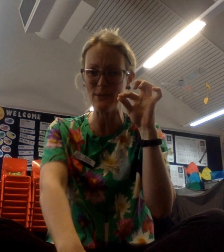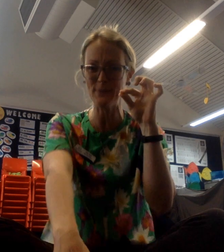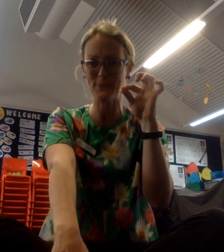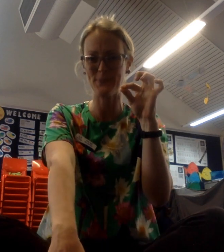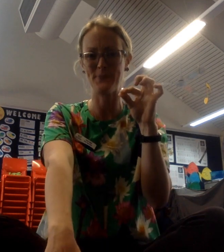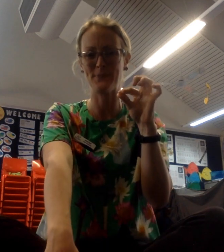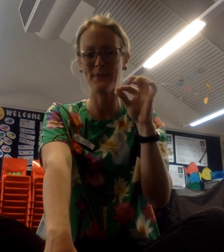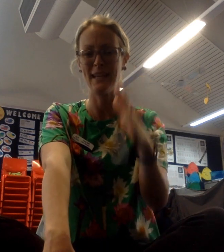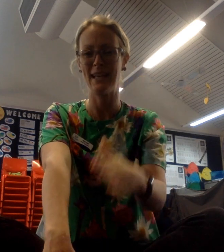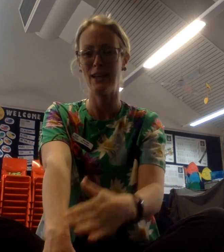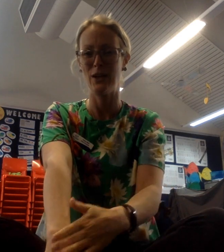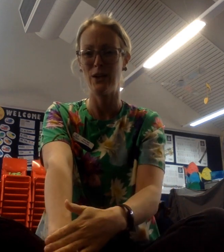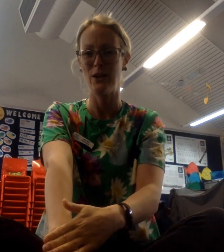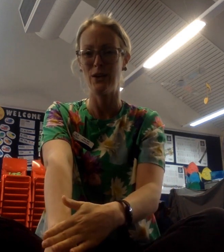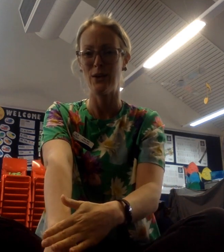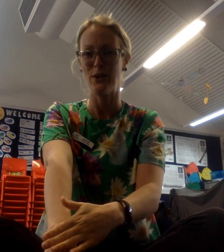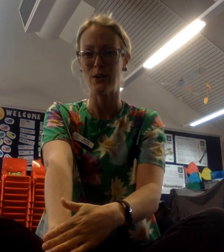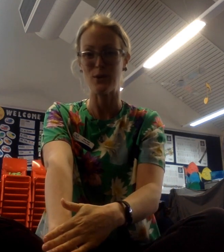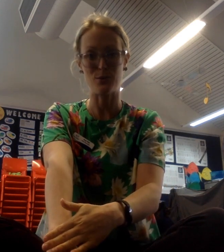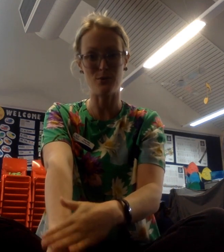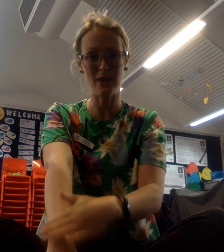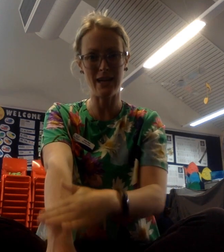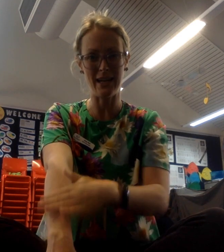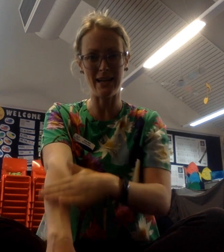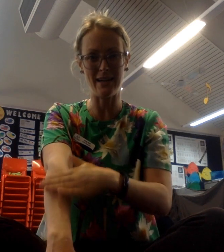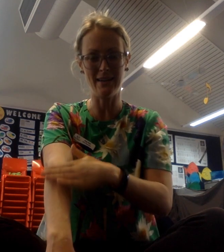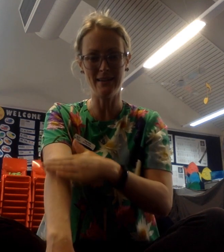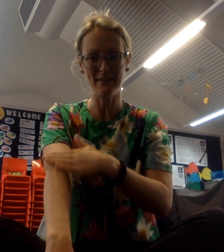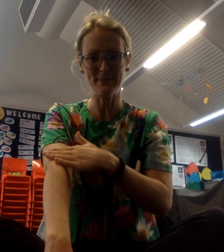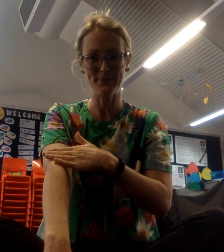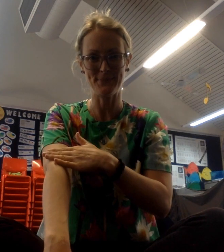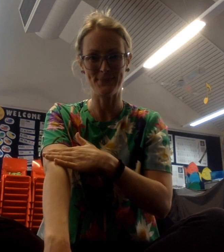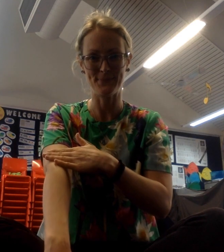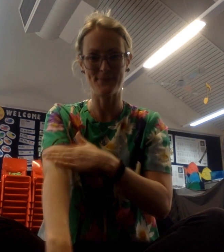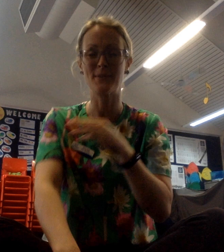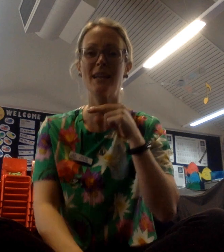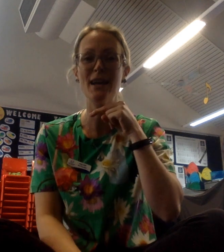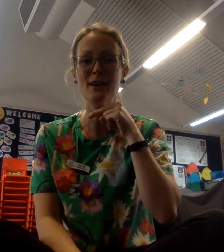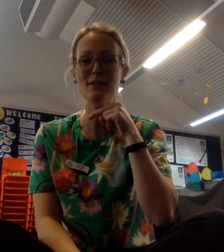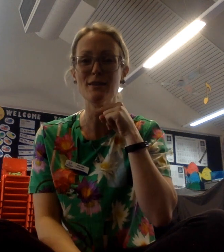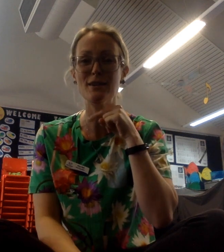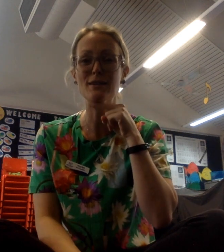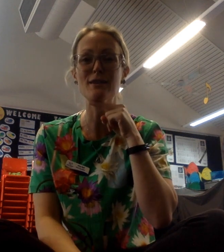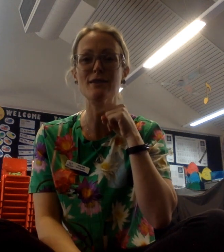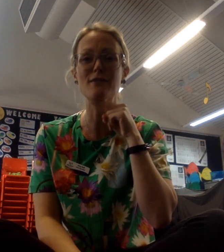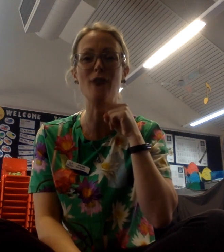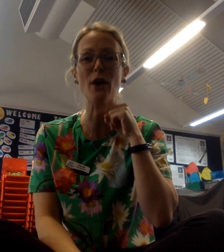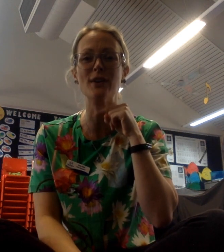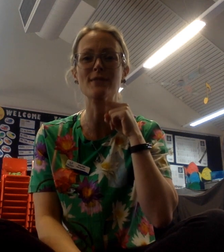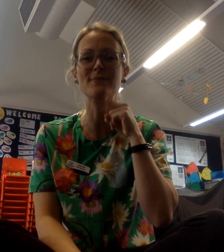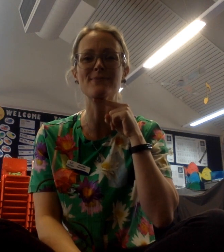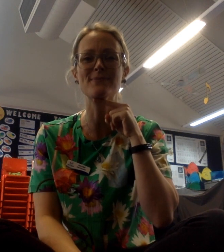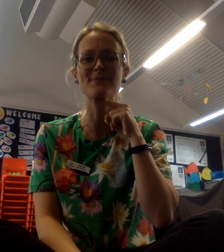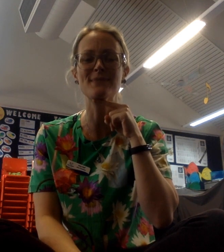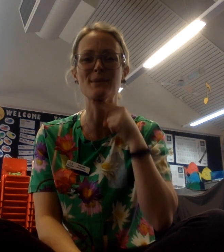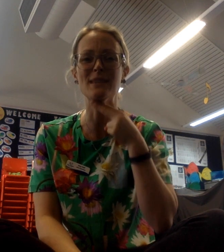green frog with